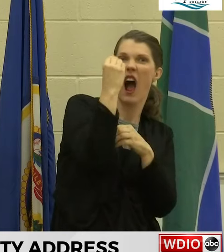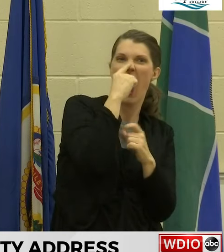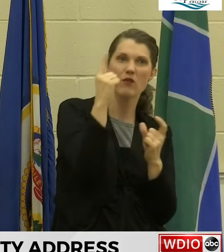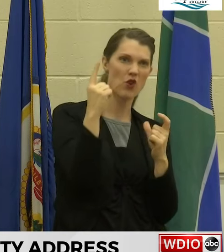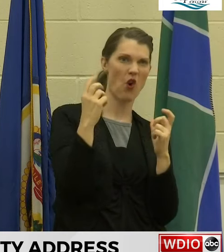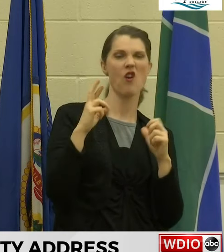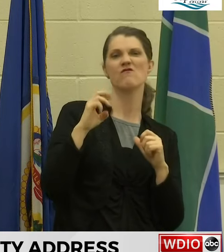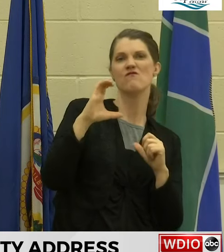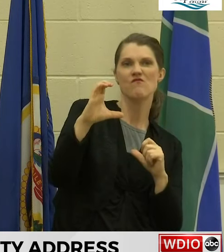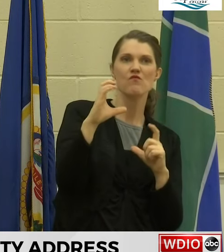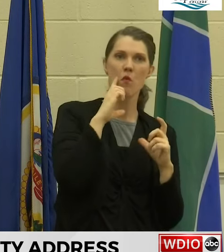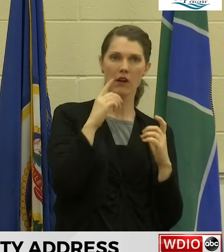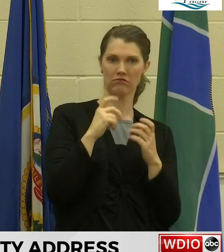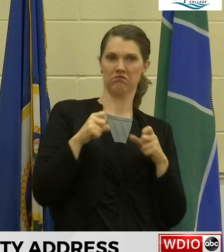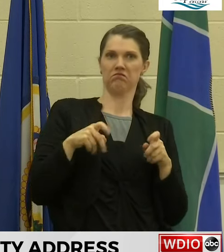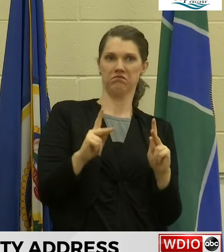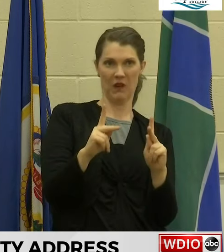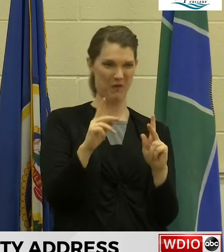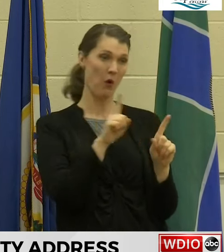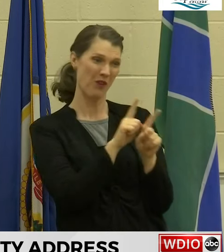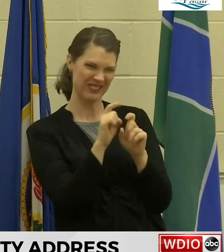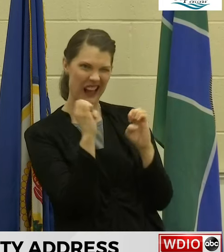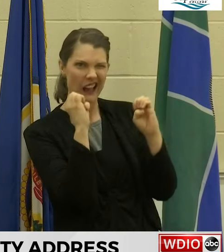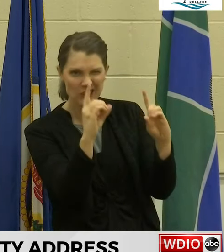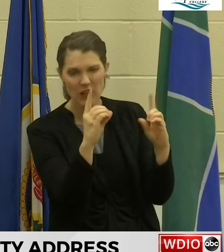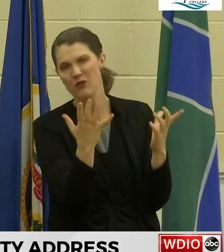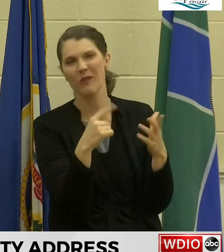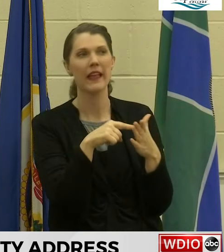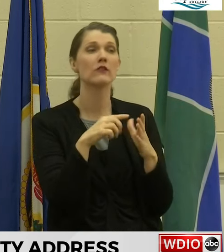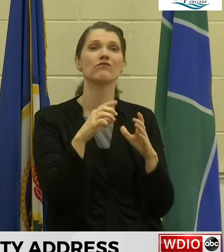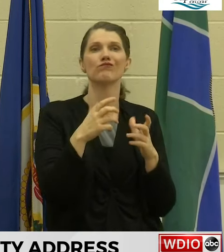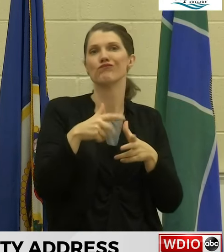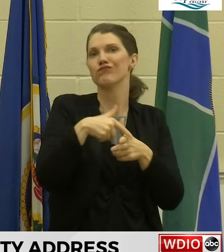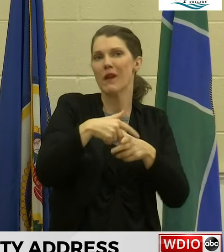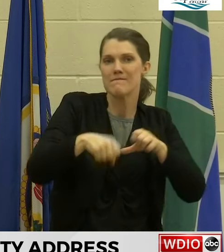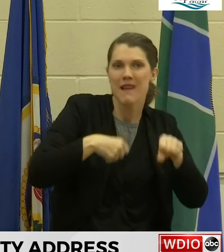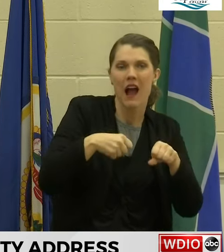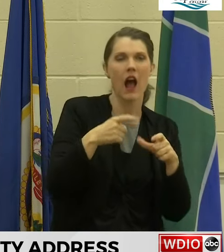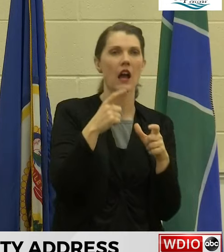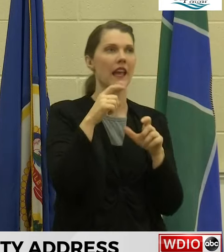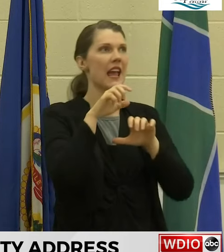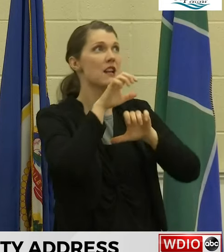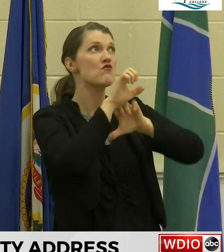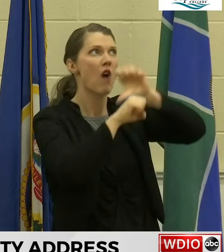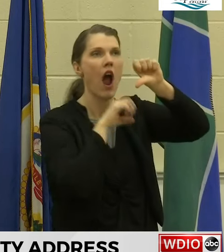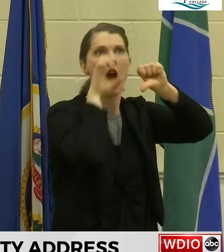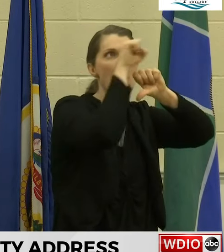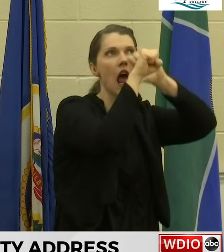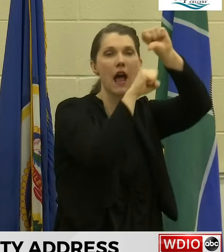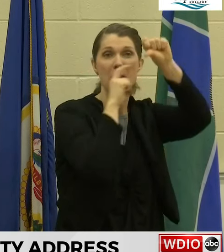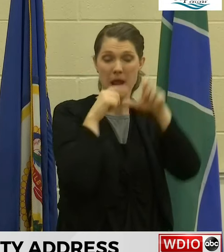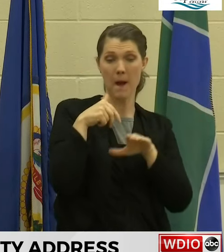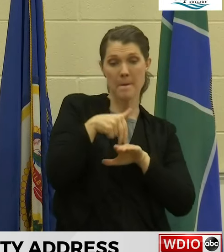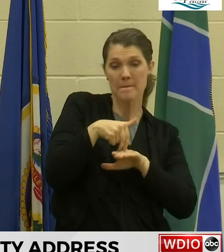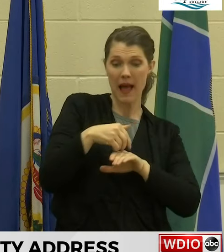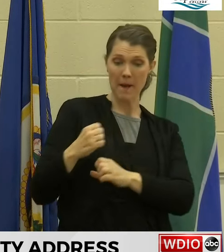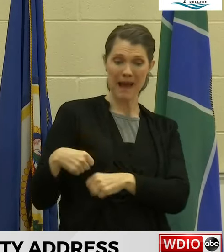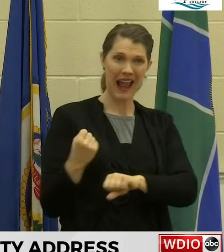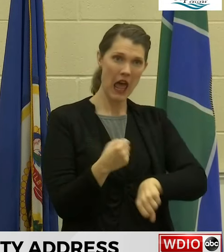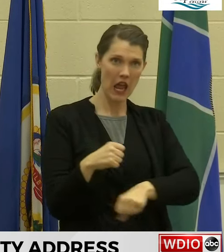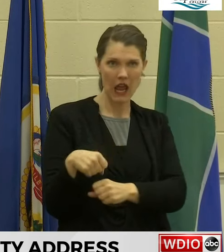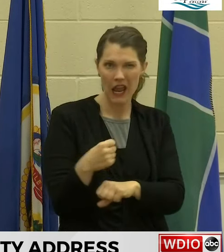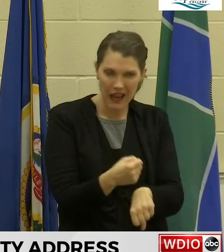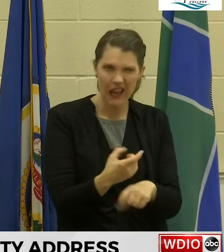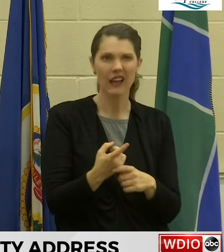and recreation opportunities. Think biking and rock climbing, frisbee golf, paddling.